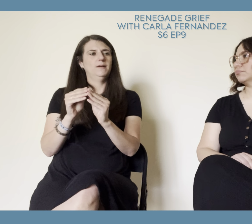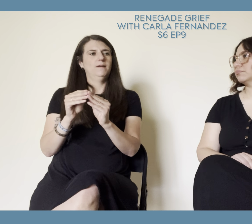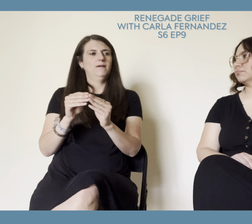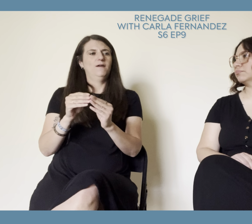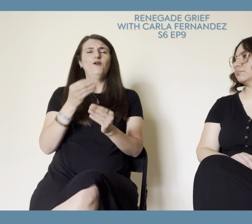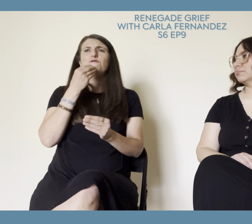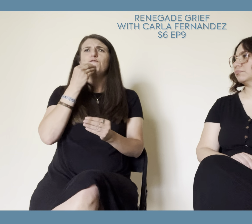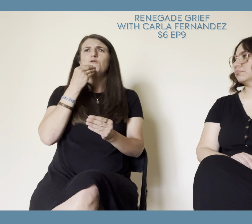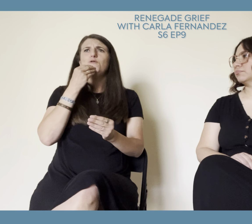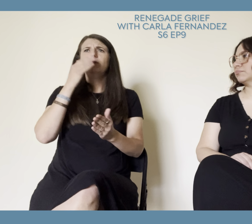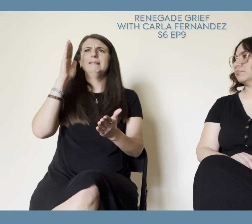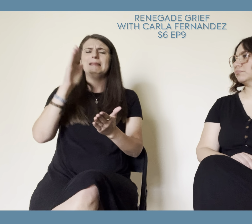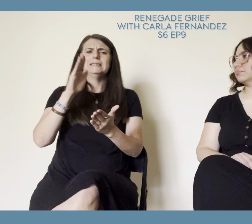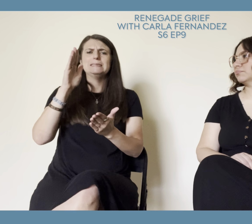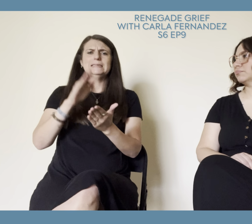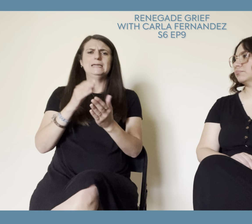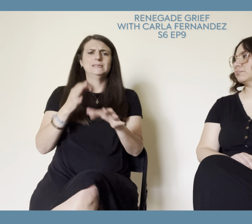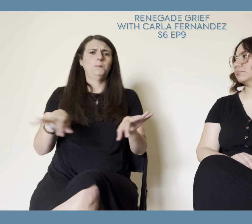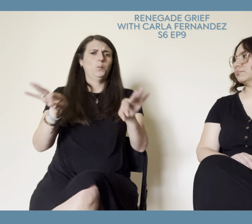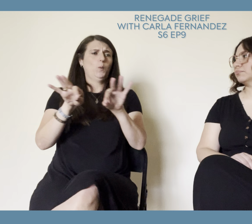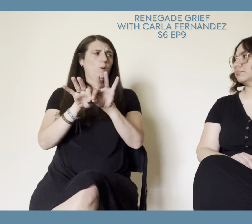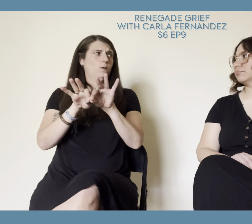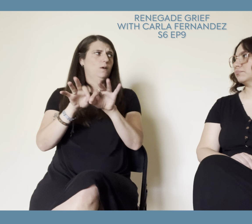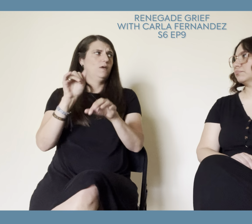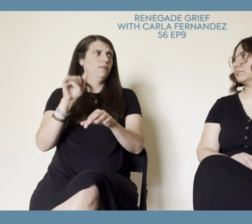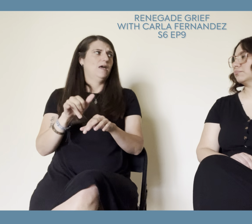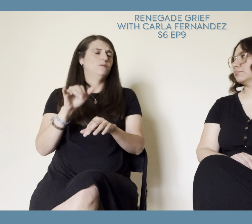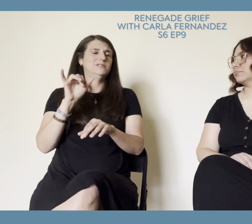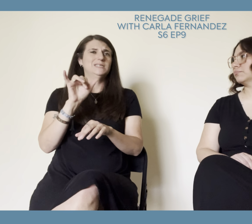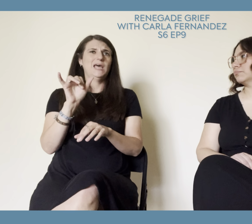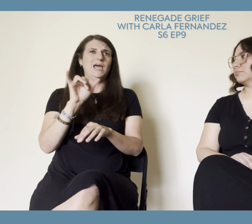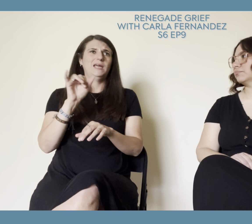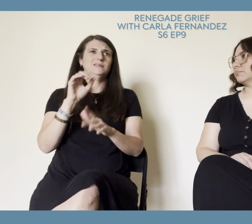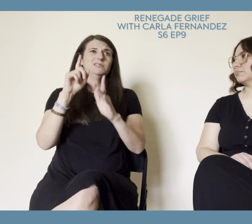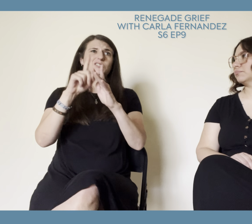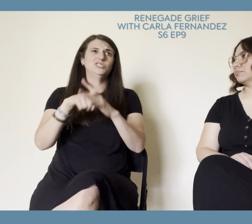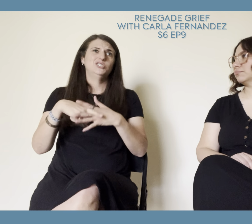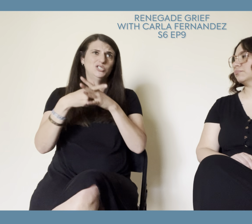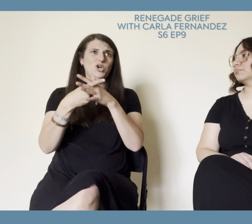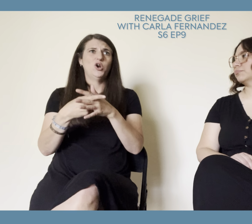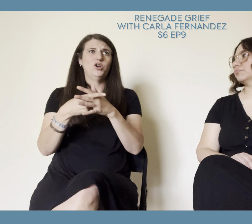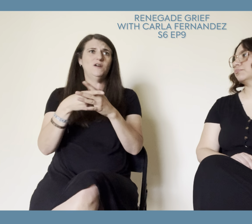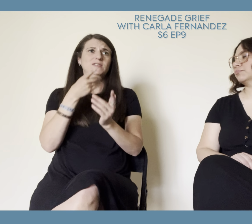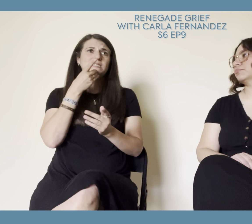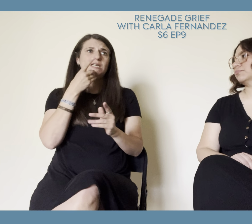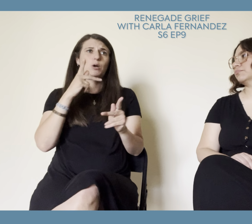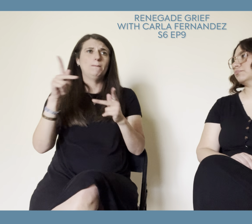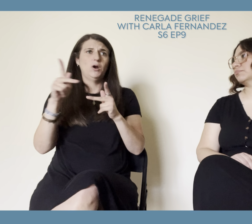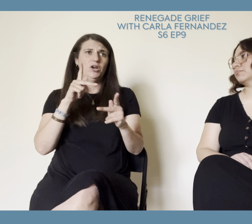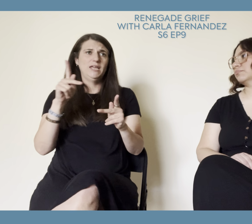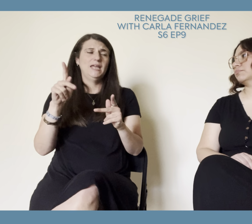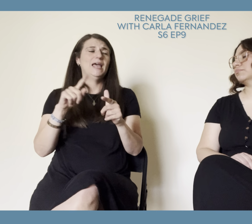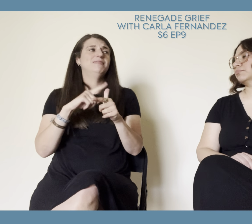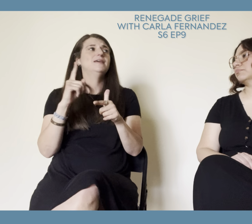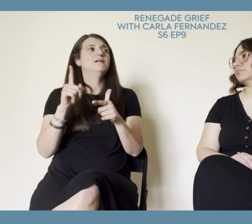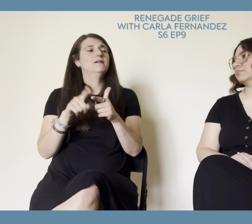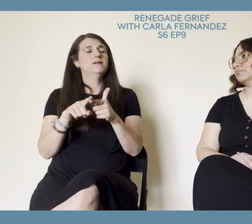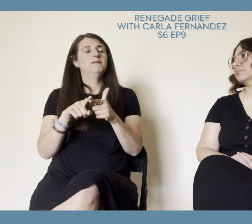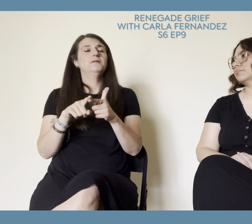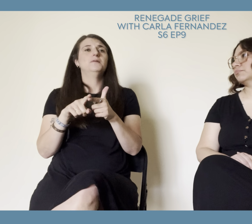and less important. The food was like the Trojan horse icebreaker that kind of got everybody oriented. And then it was like, who's gonna pick